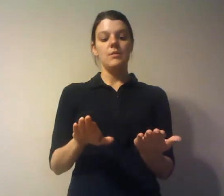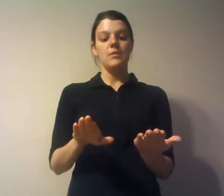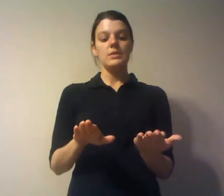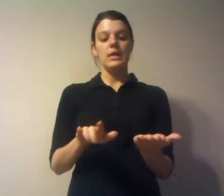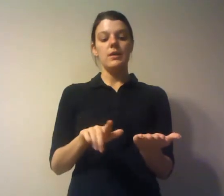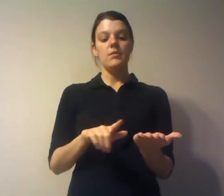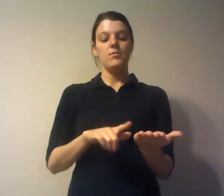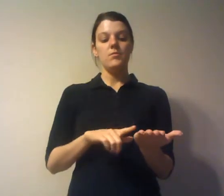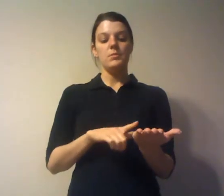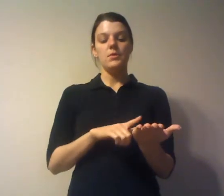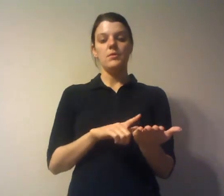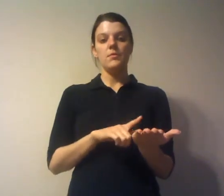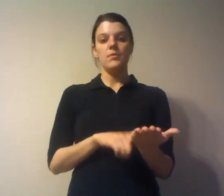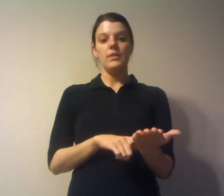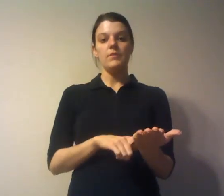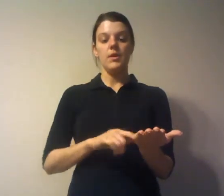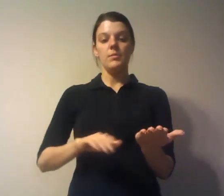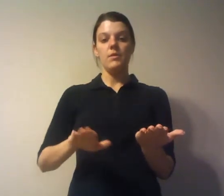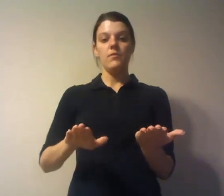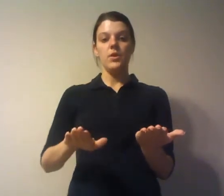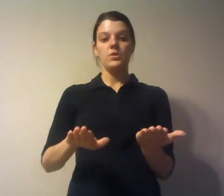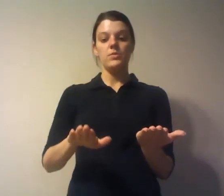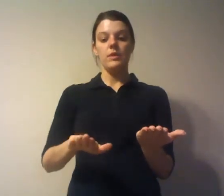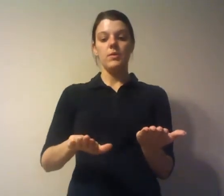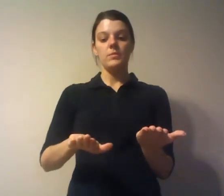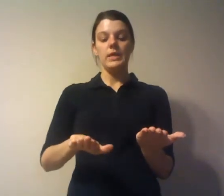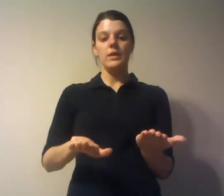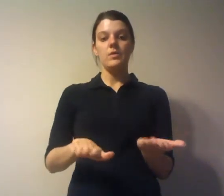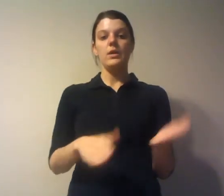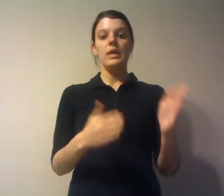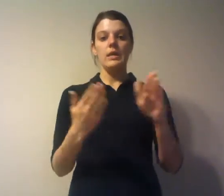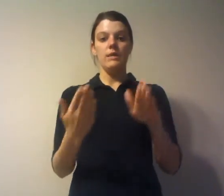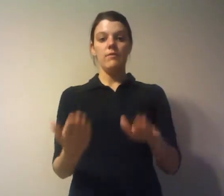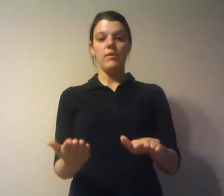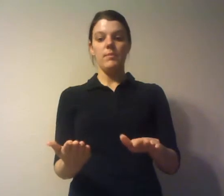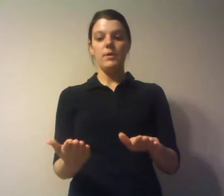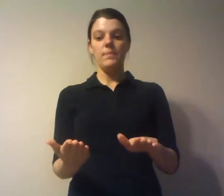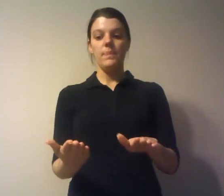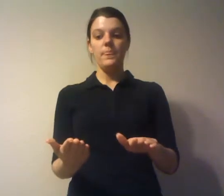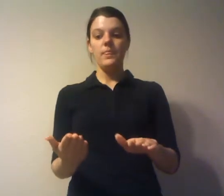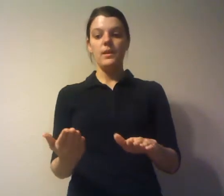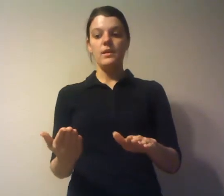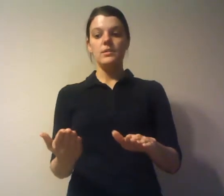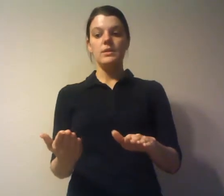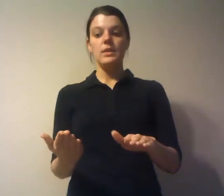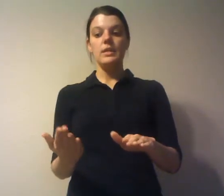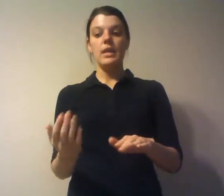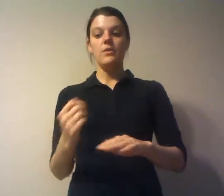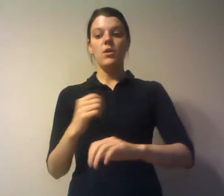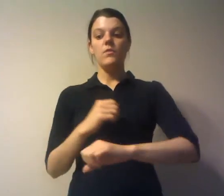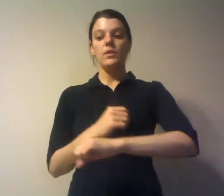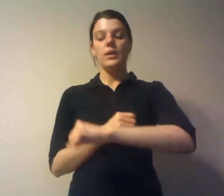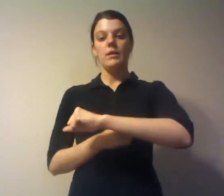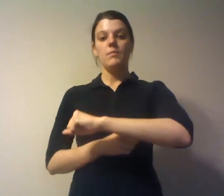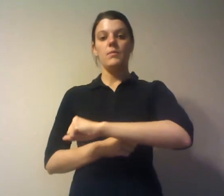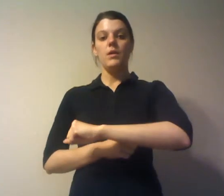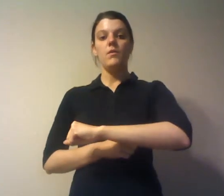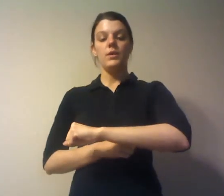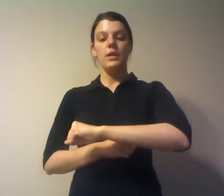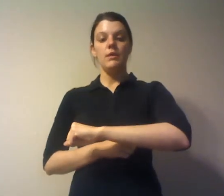same as died. Remember, left palm up first, right palm down, then flip it. Sin and death are overcome. Overcome